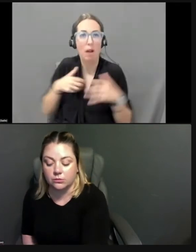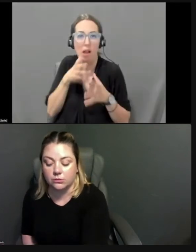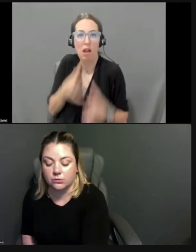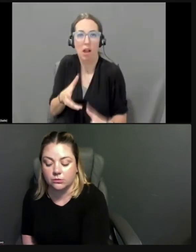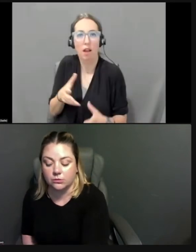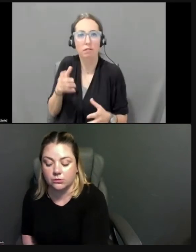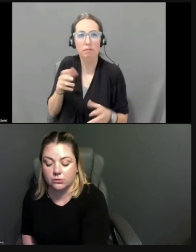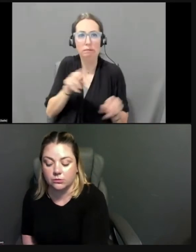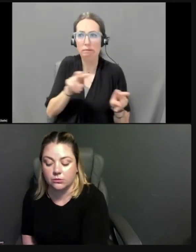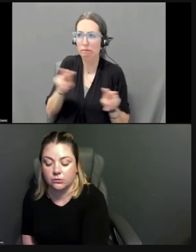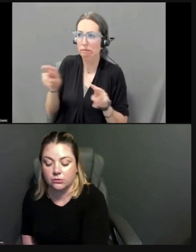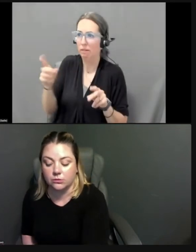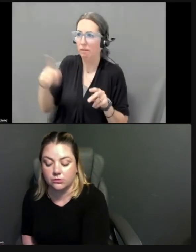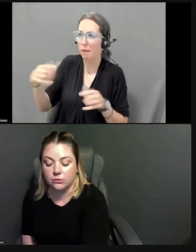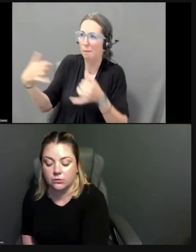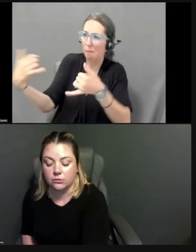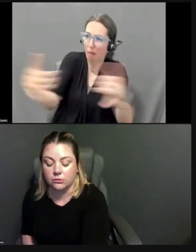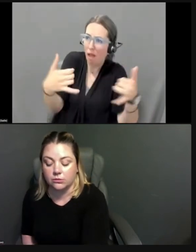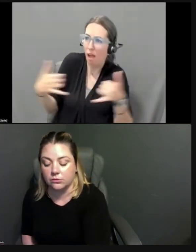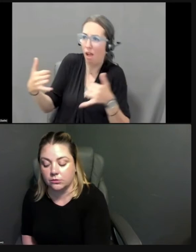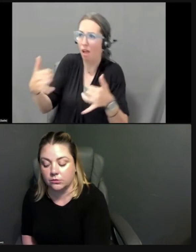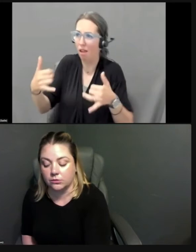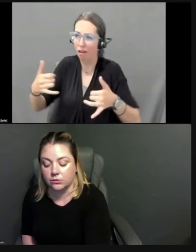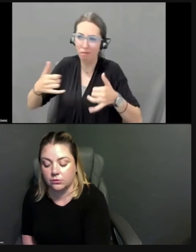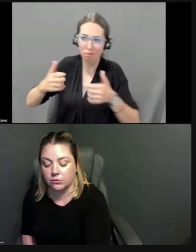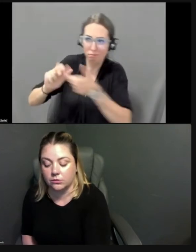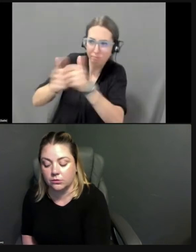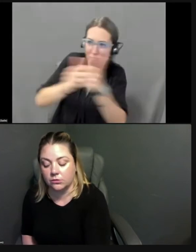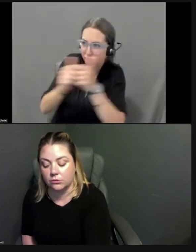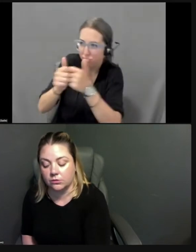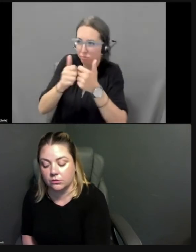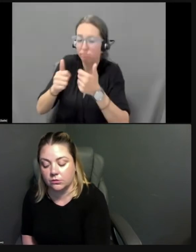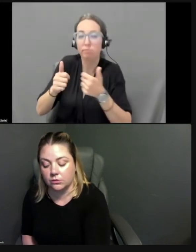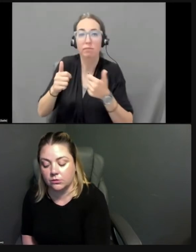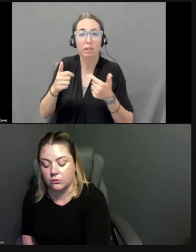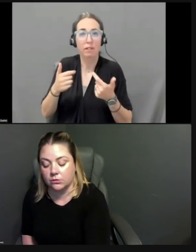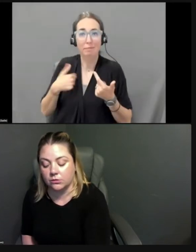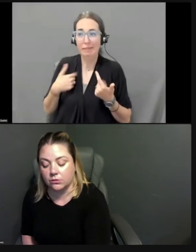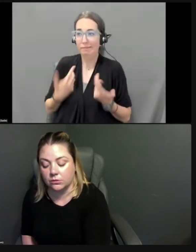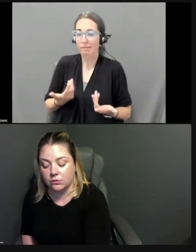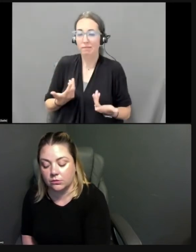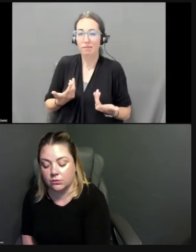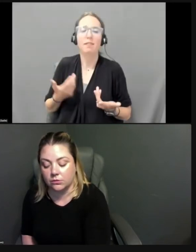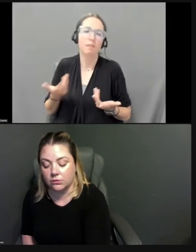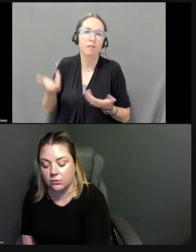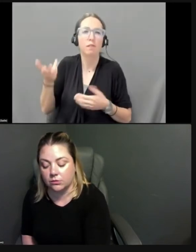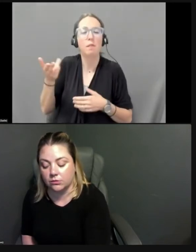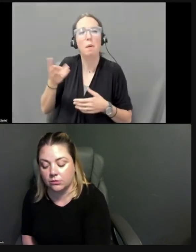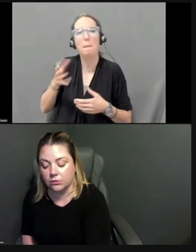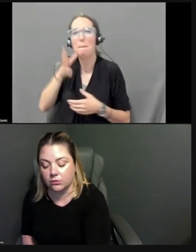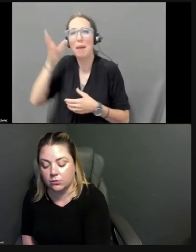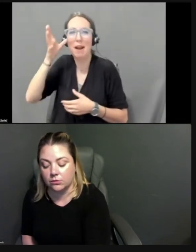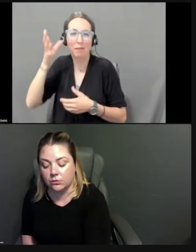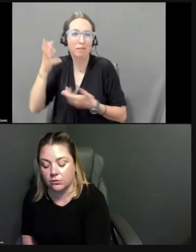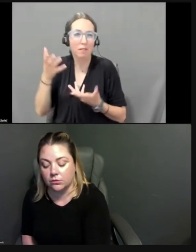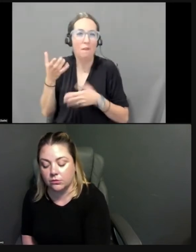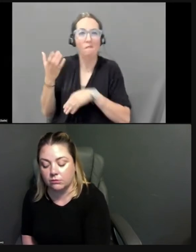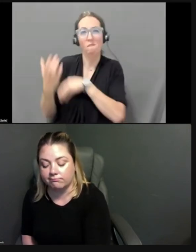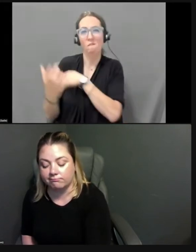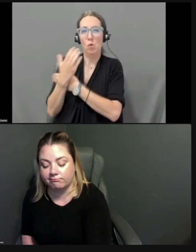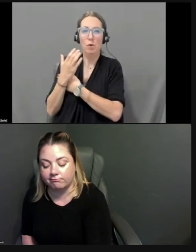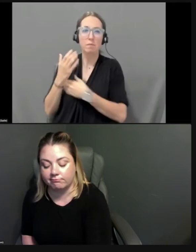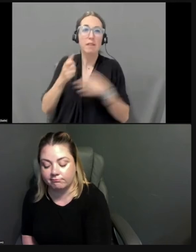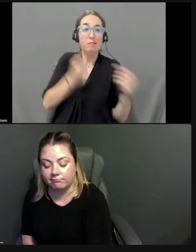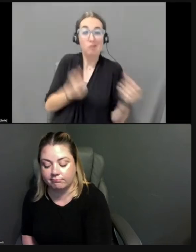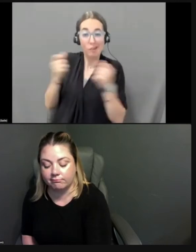were doing all these other things. And although my parents signed me up for things like cheerleading and basketball, I hated it. I